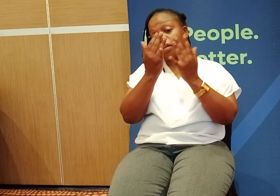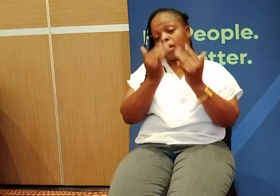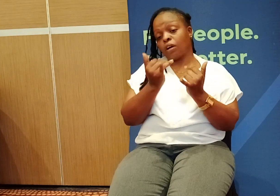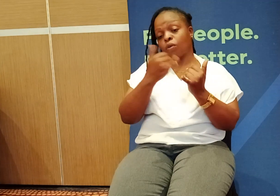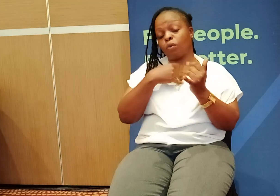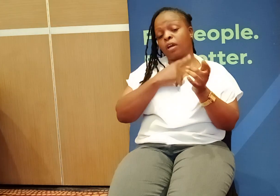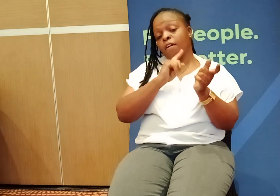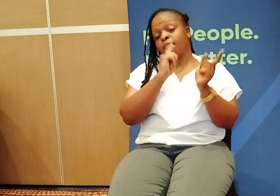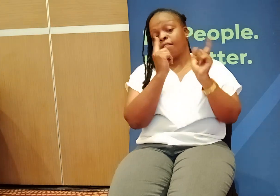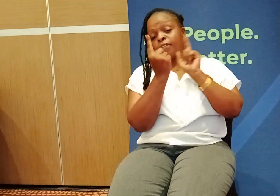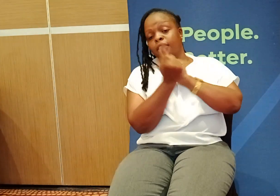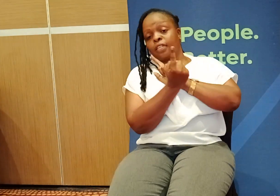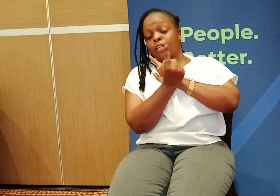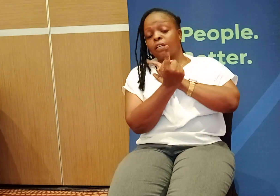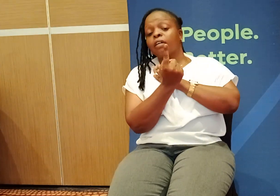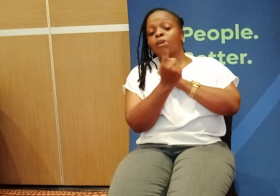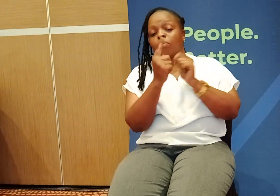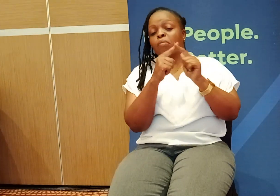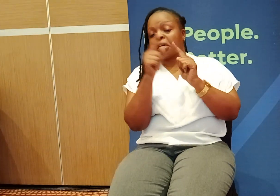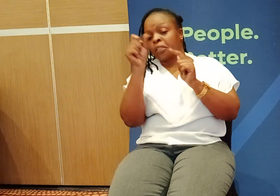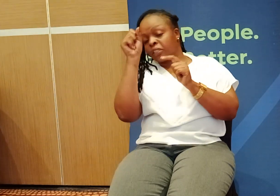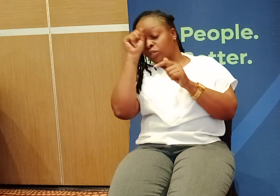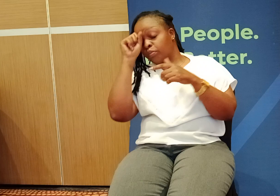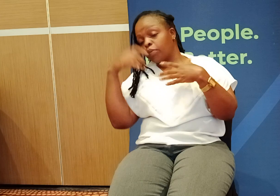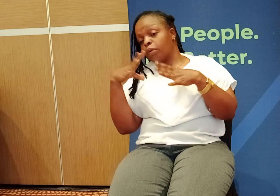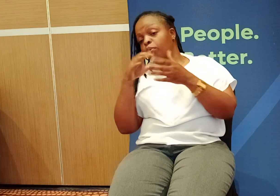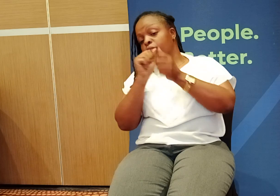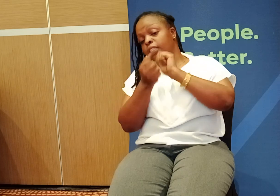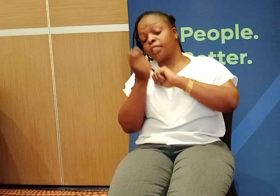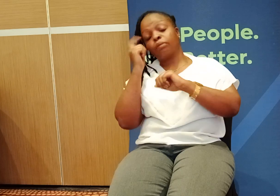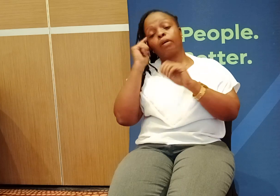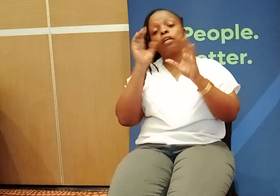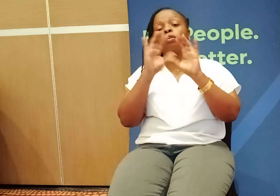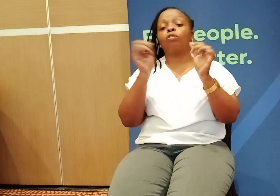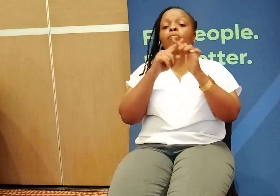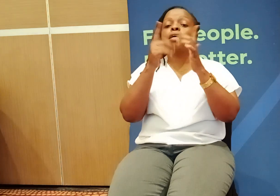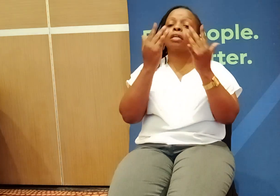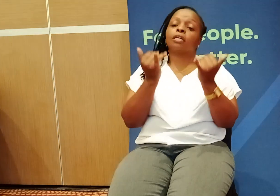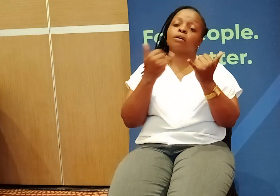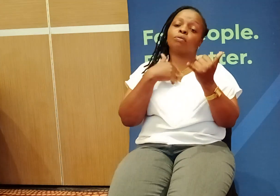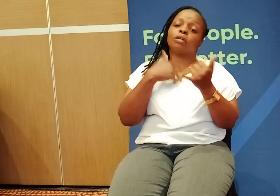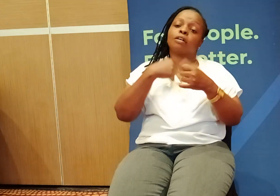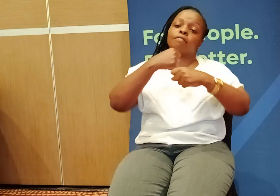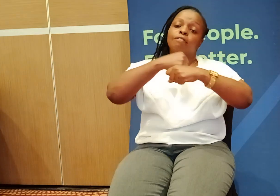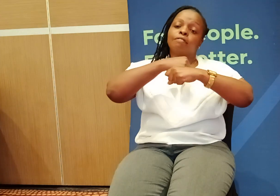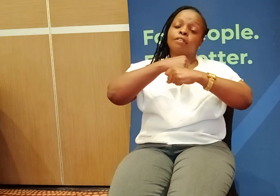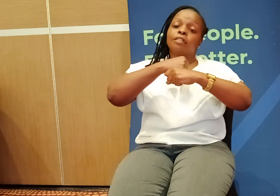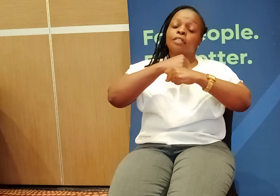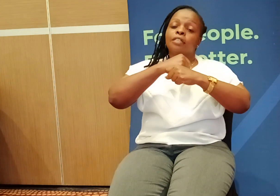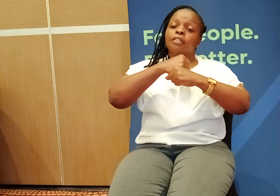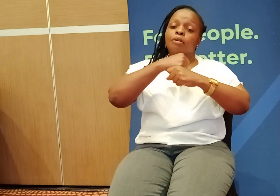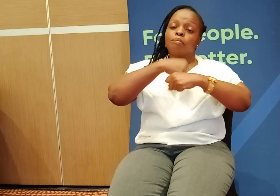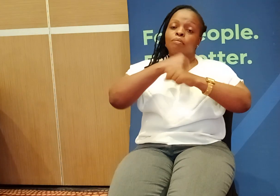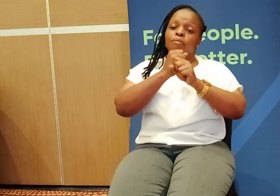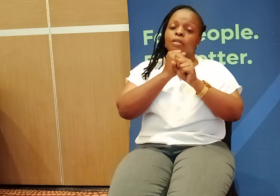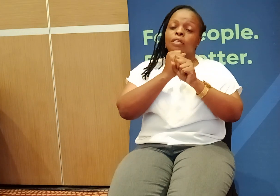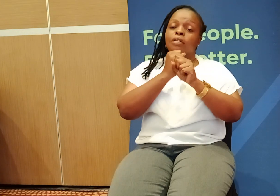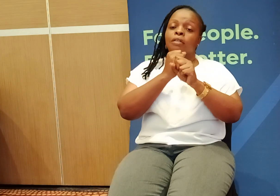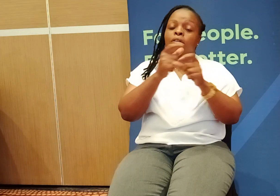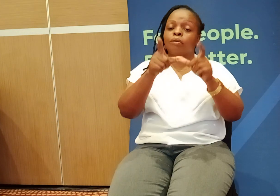fool does not change their mind. We've now reestablished the mortgage division. And